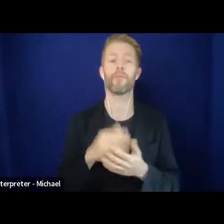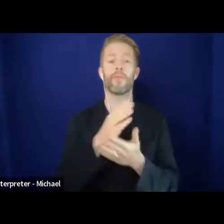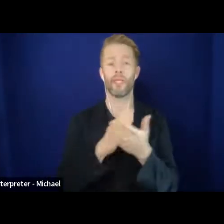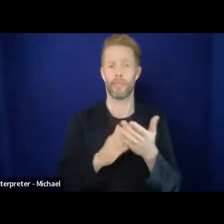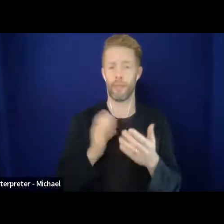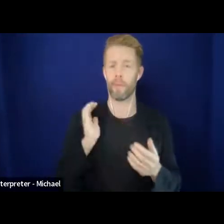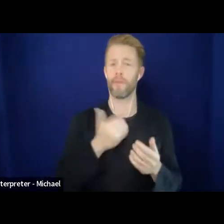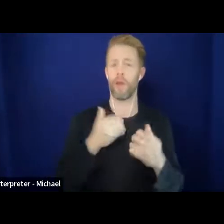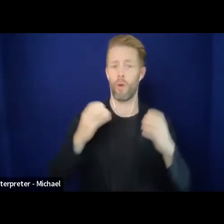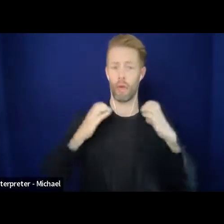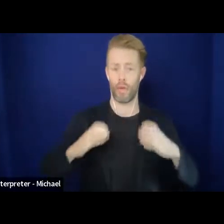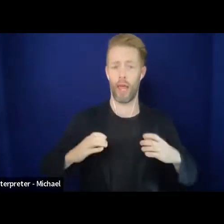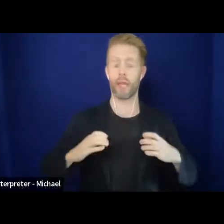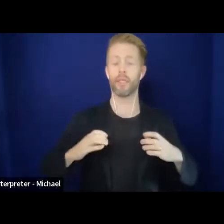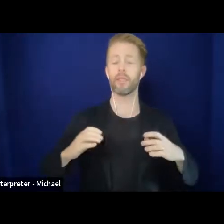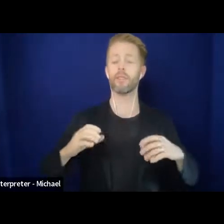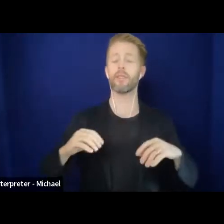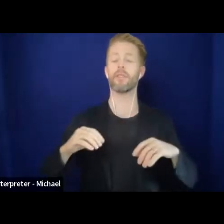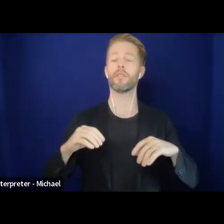have, even though they may